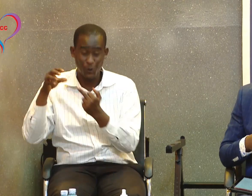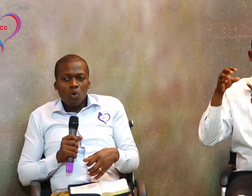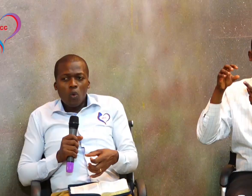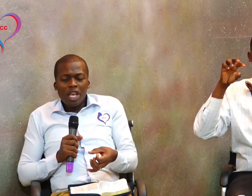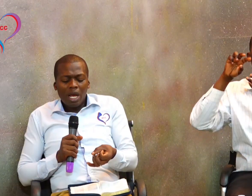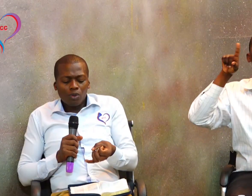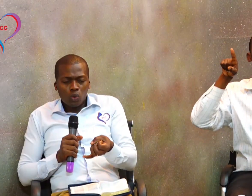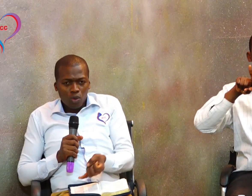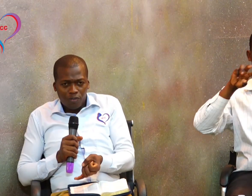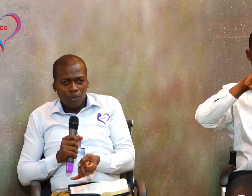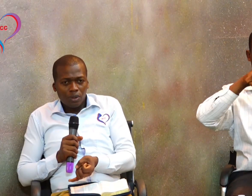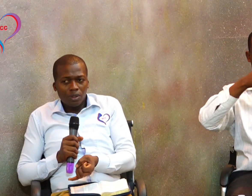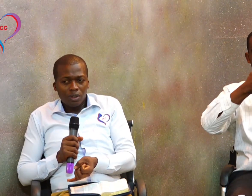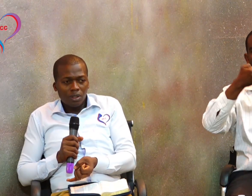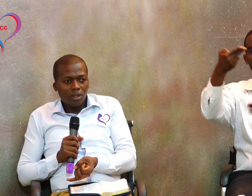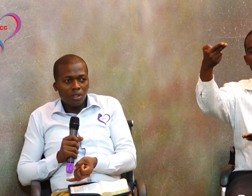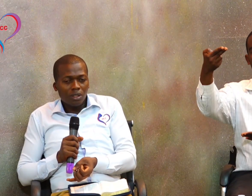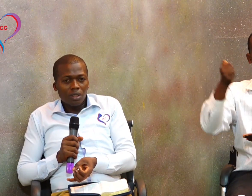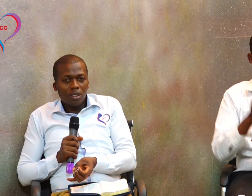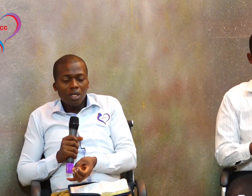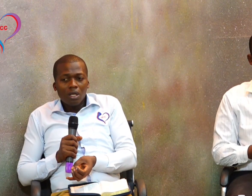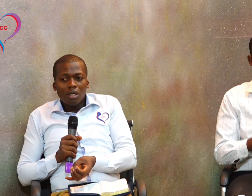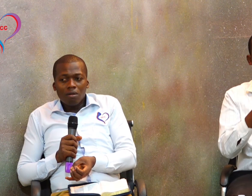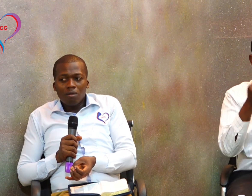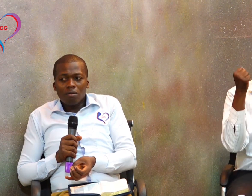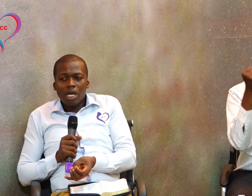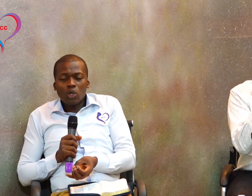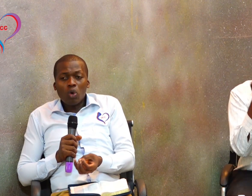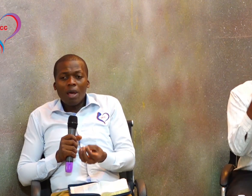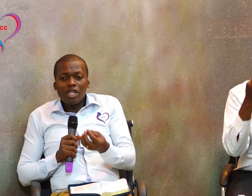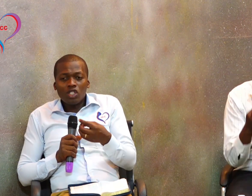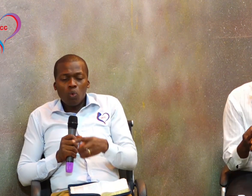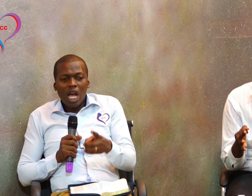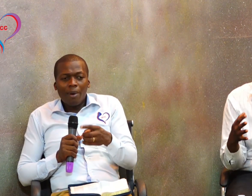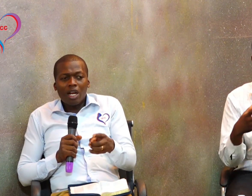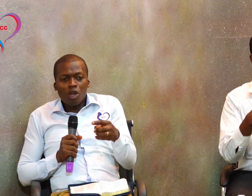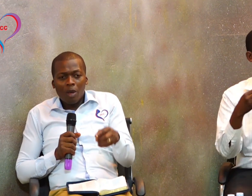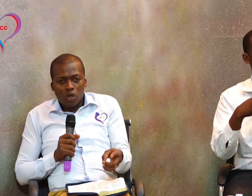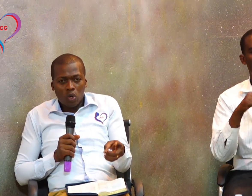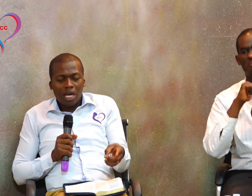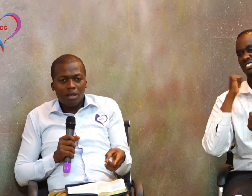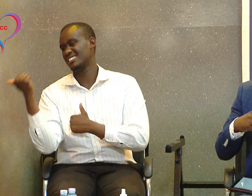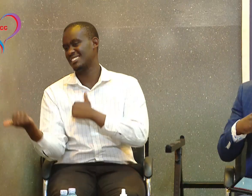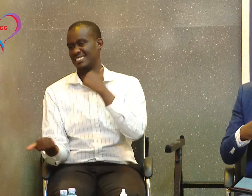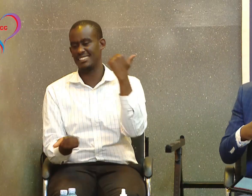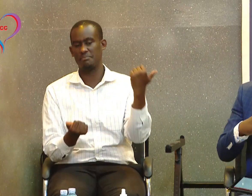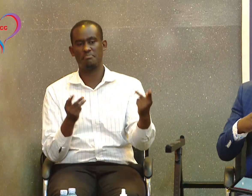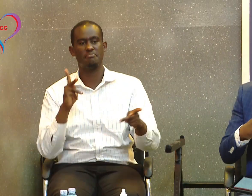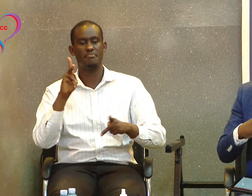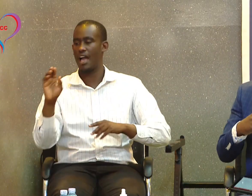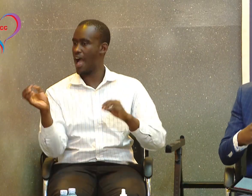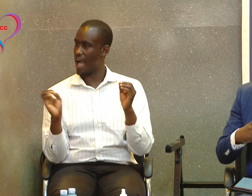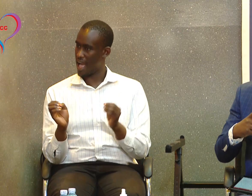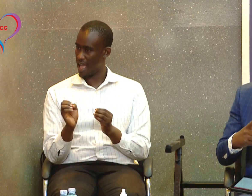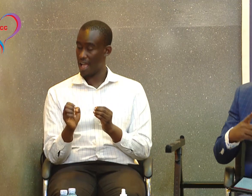holiness. You don't do things like other people do them. You don't do things